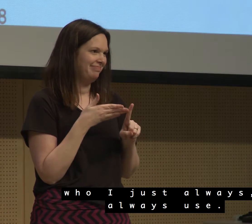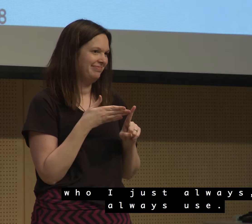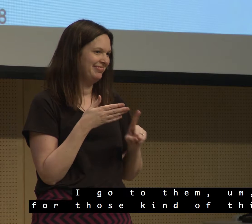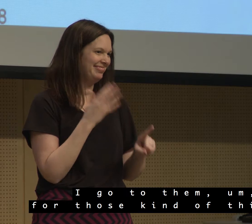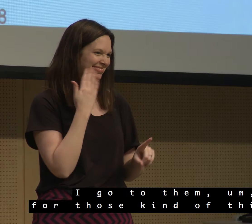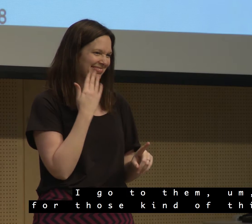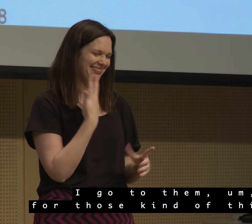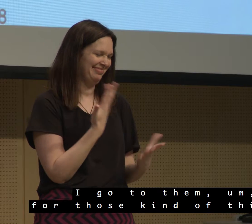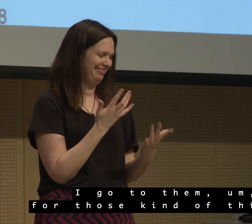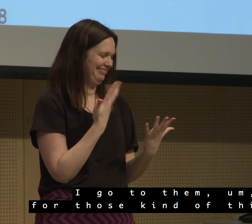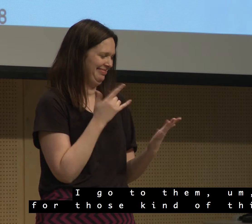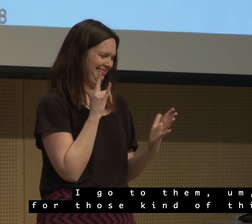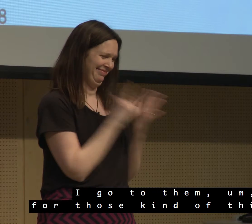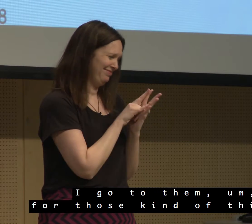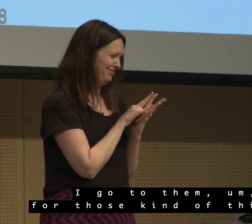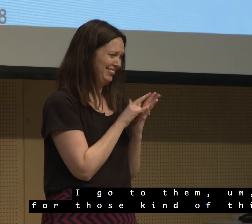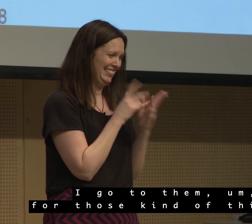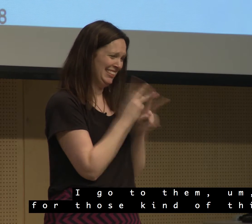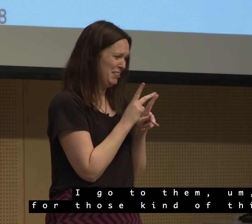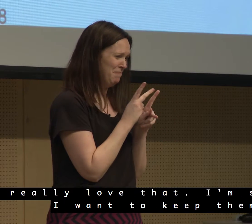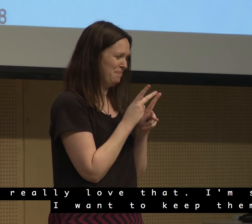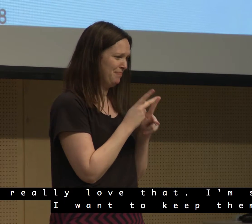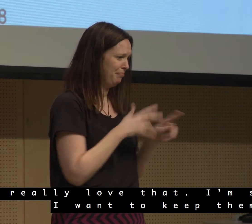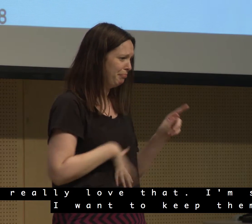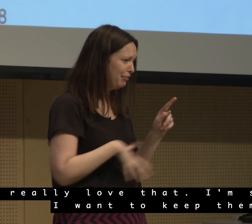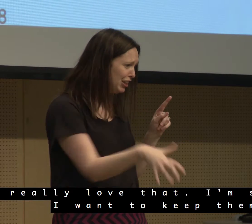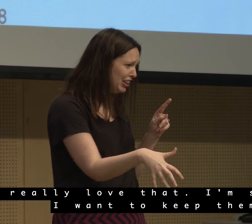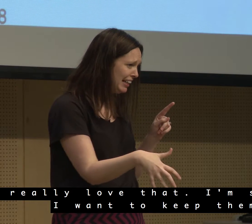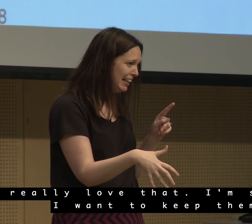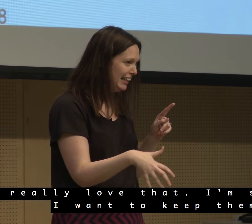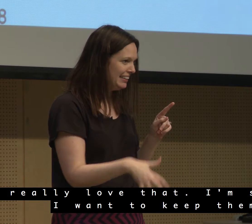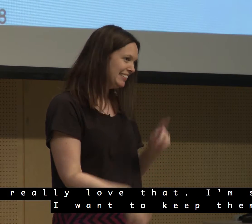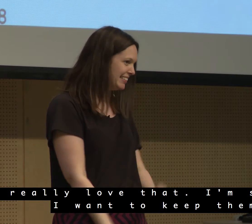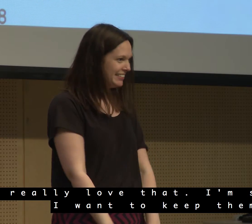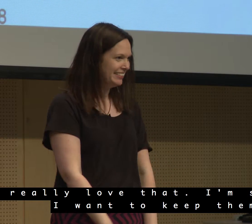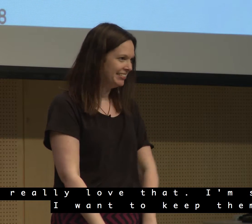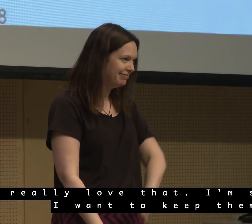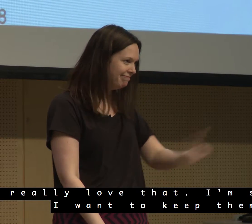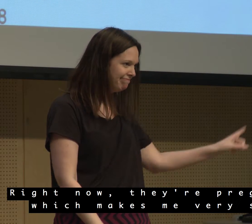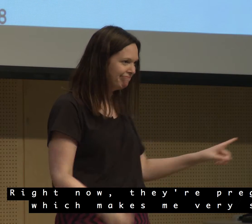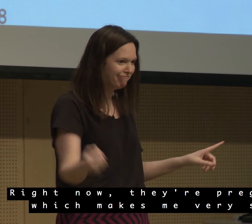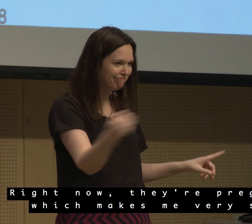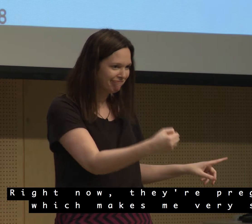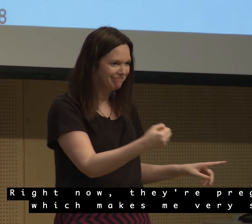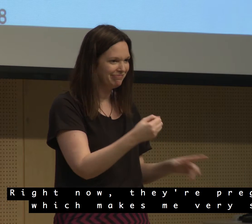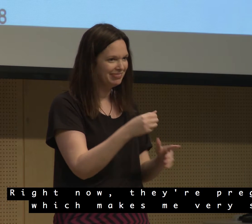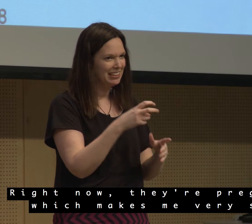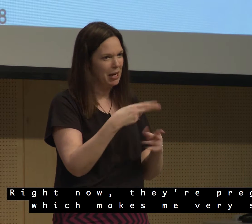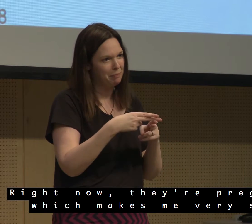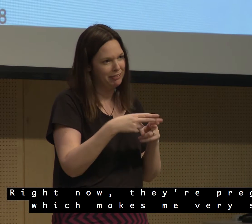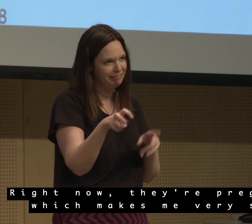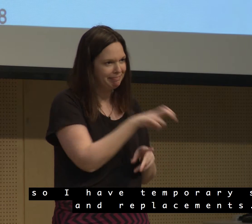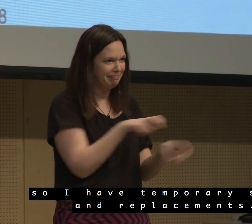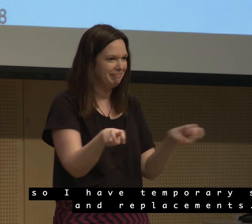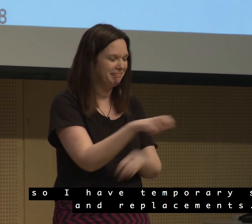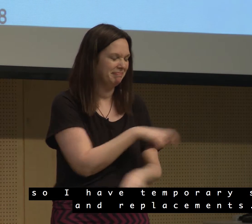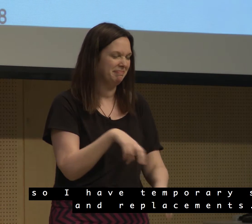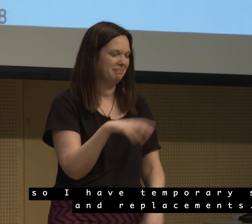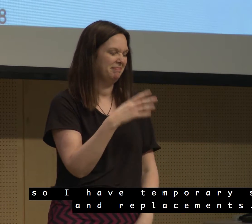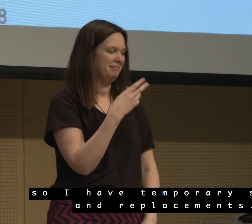use. I go to them for those kind of things. I really love that. I'm so glad I want to keep them. Right now they're pregnant, which makes me very sad, so I have temporary